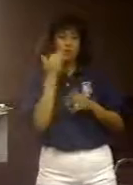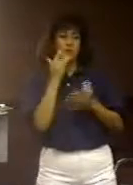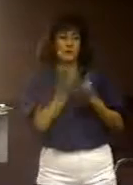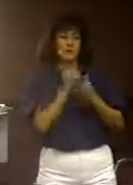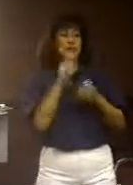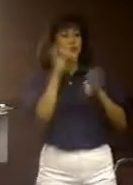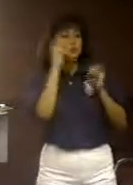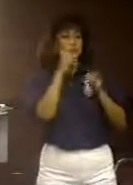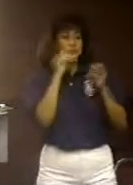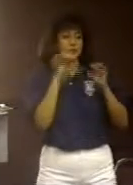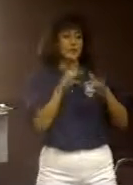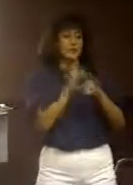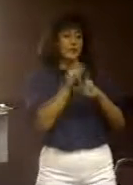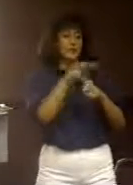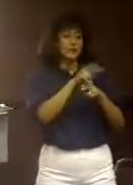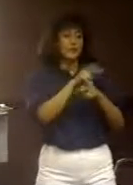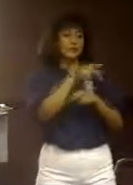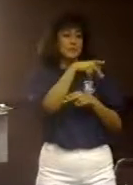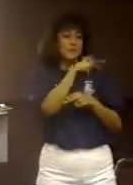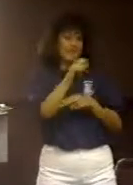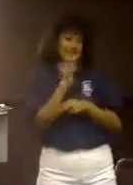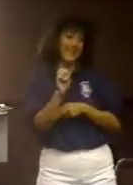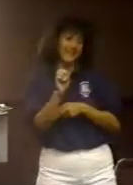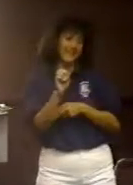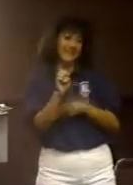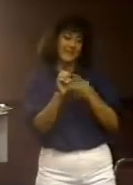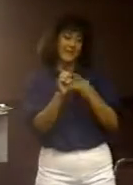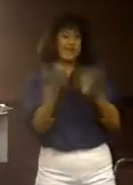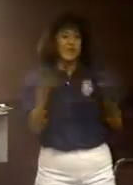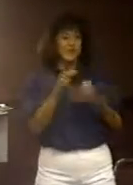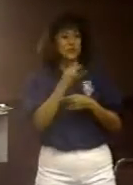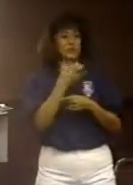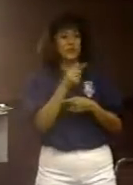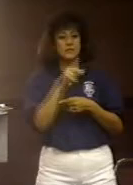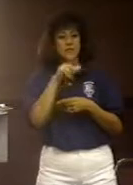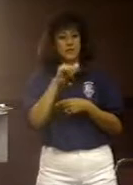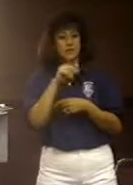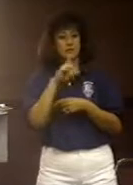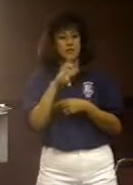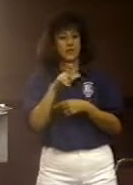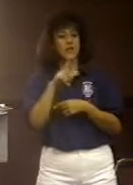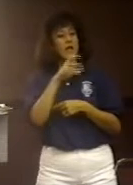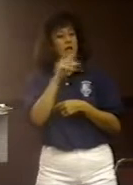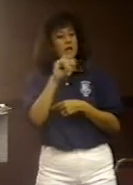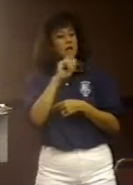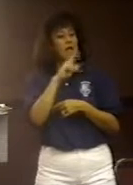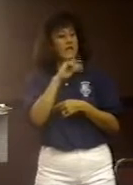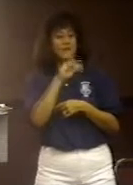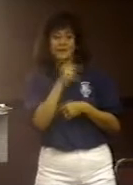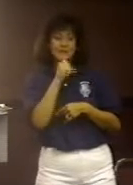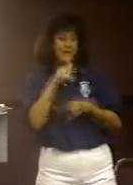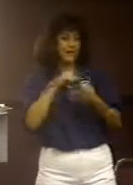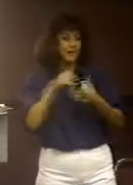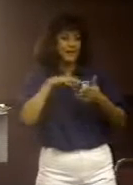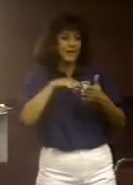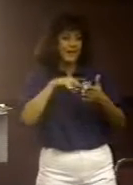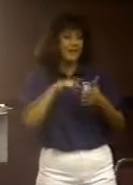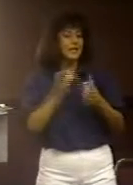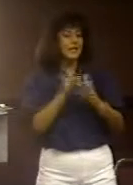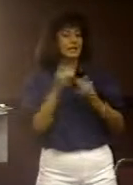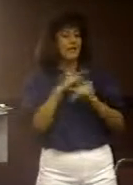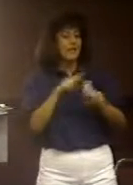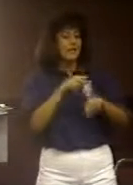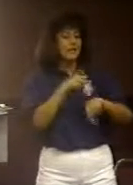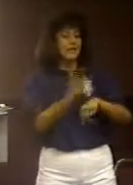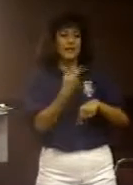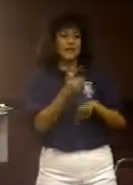Signed English. So this one right here, Johnson, Liddell, and Erding, isn't even a study. It's the Unlocking Curriculum paper,